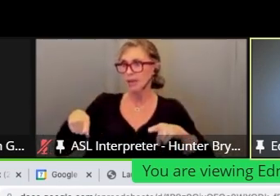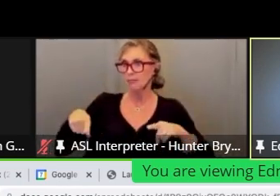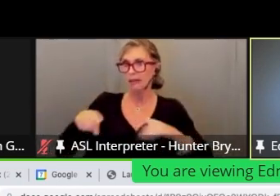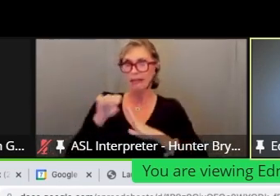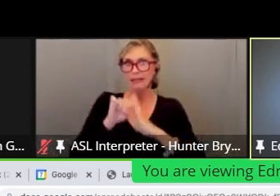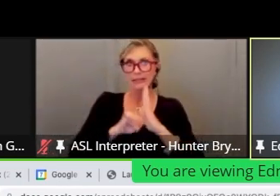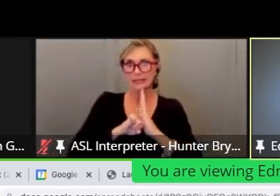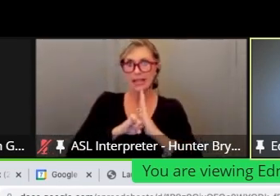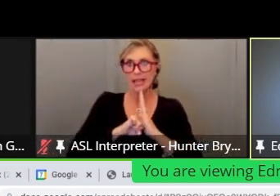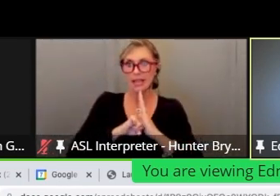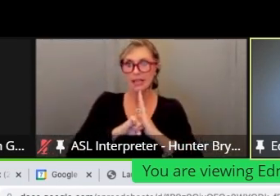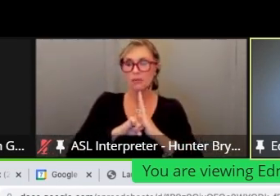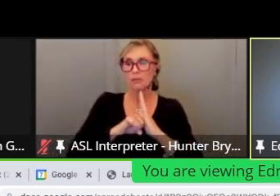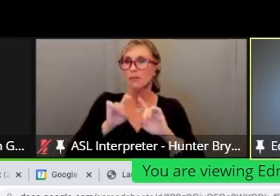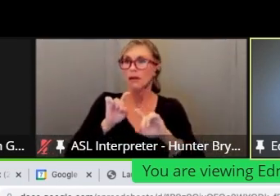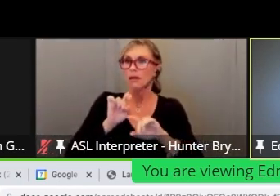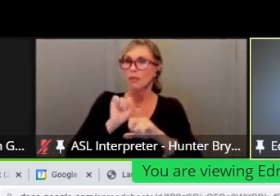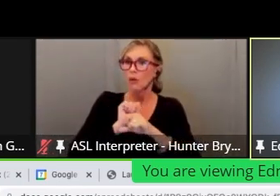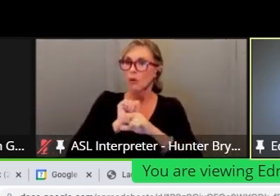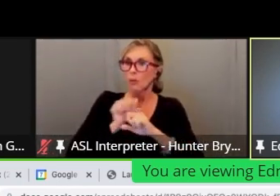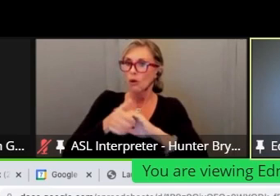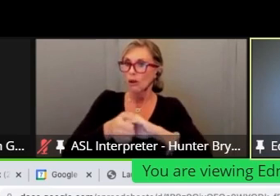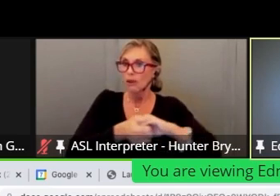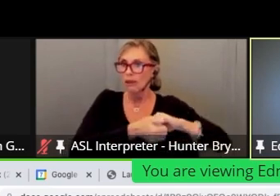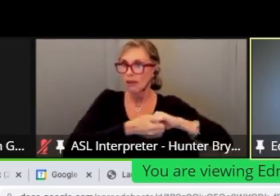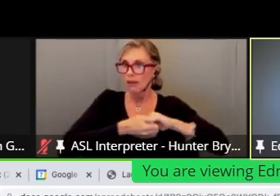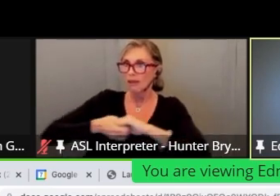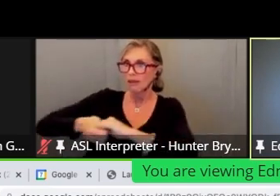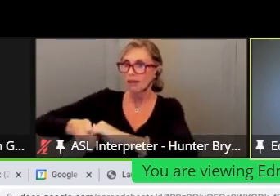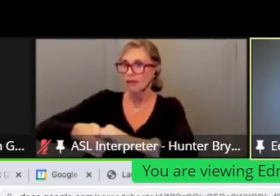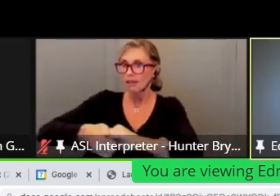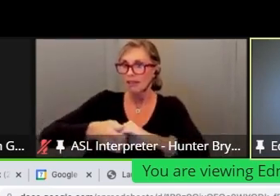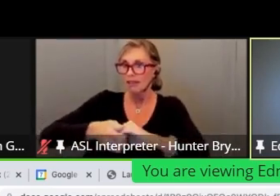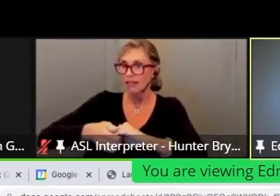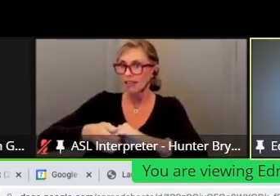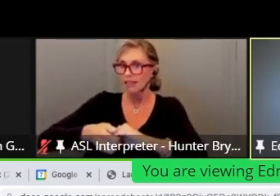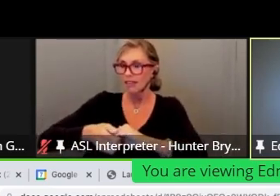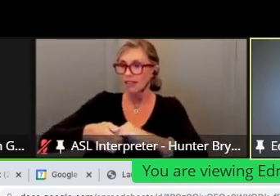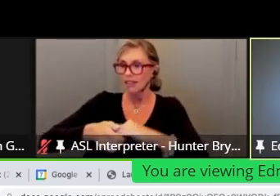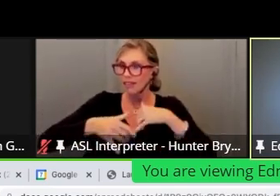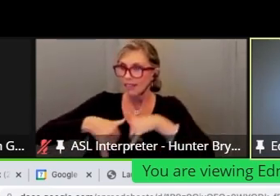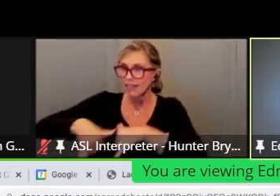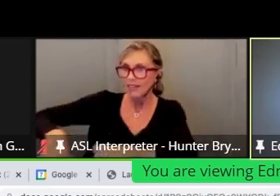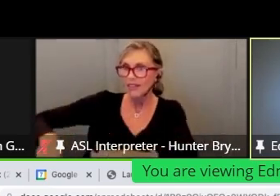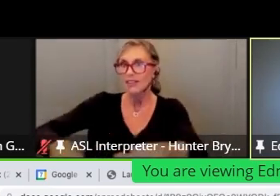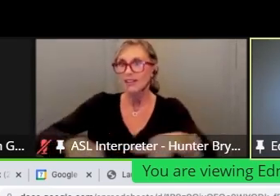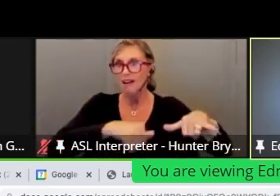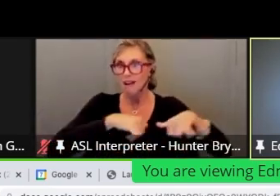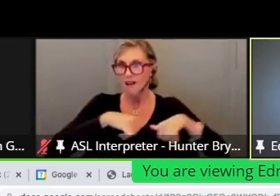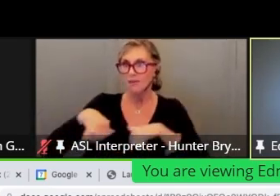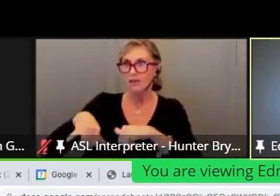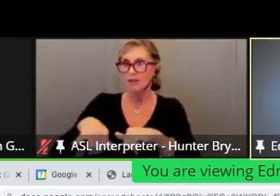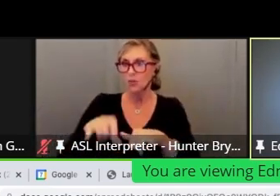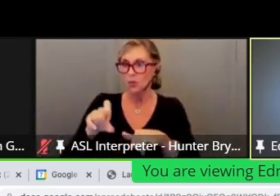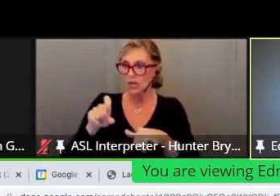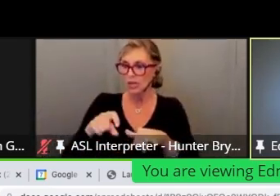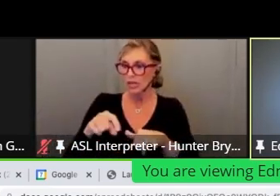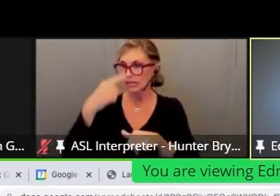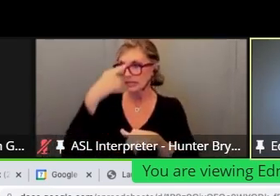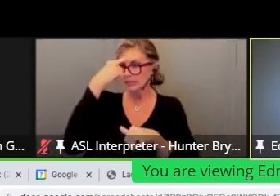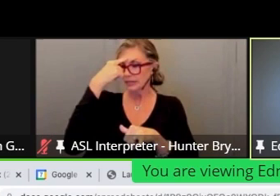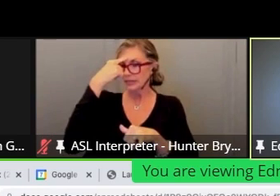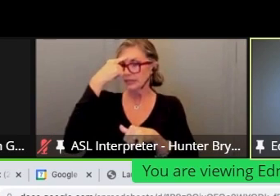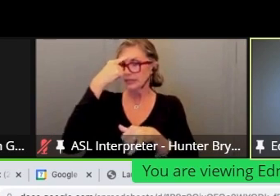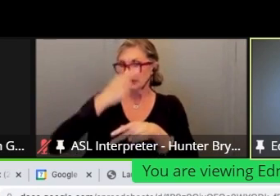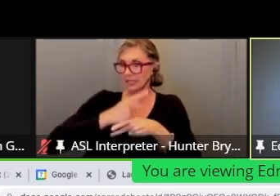all those things. So that is a piece that we need to have in our forefront of our mind as